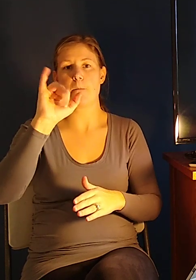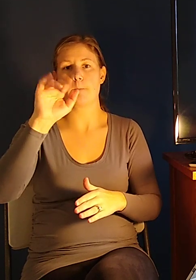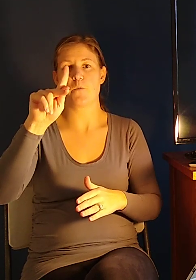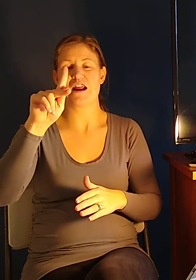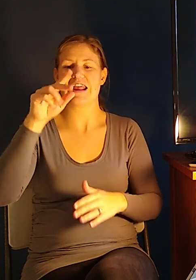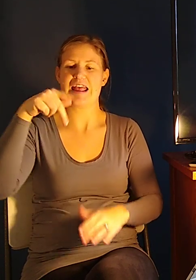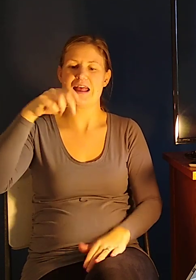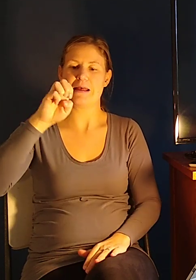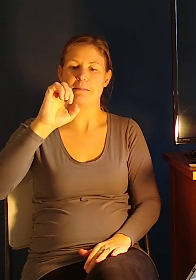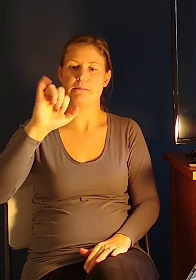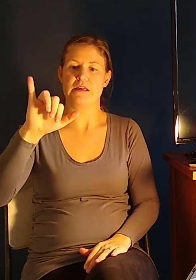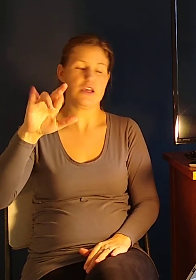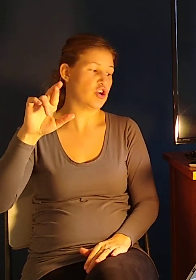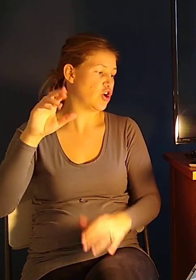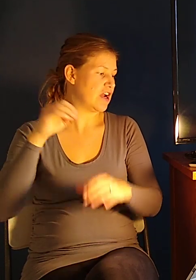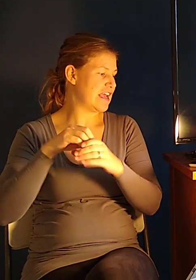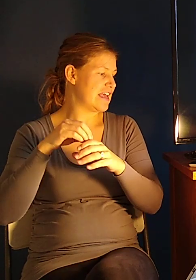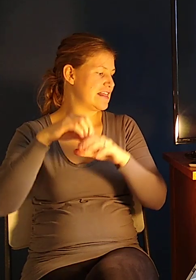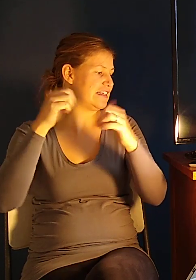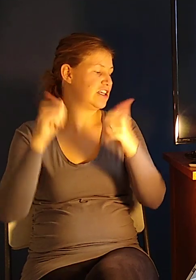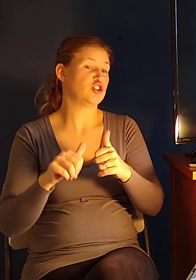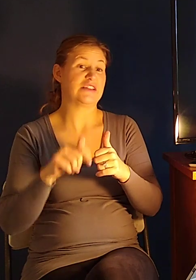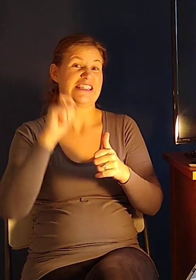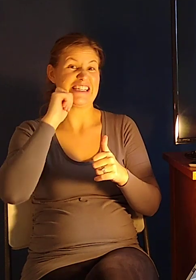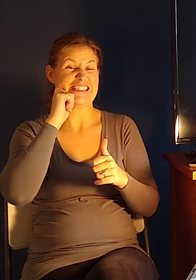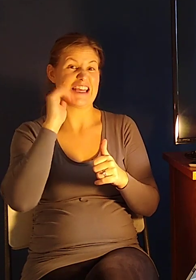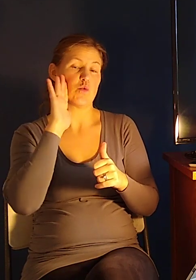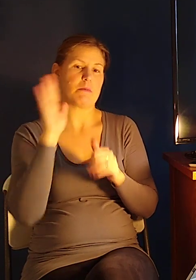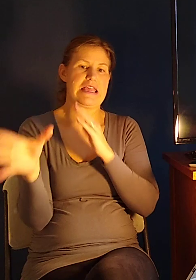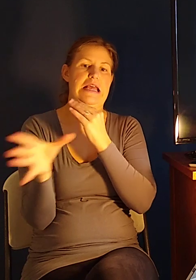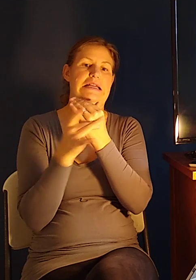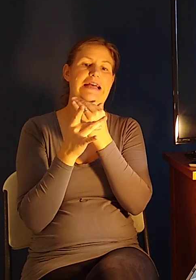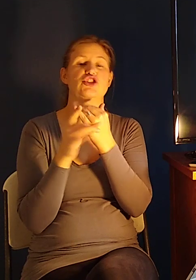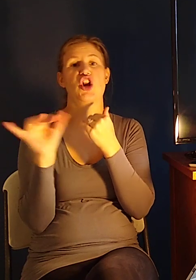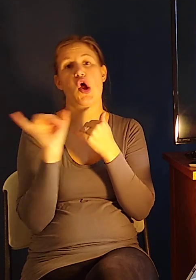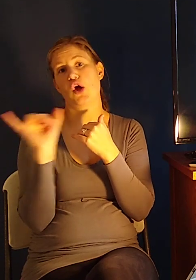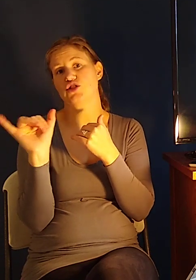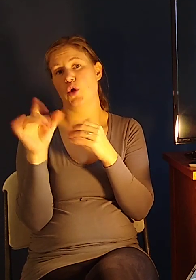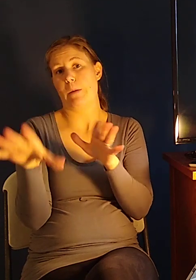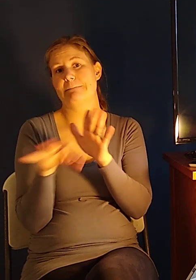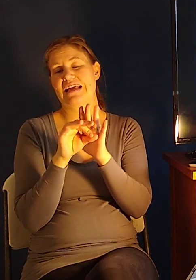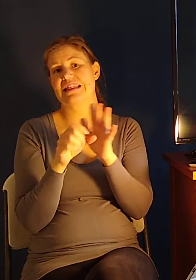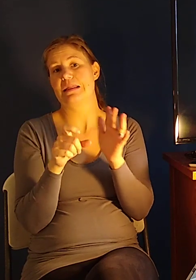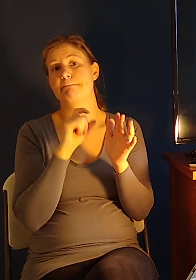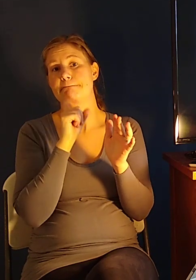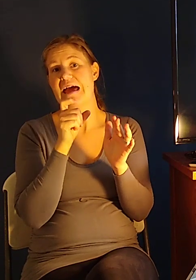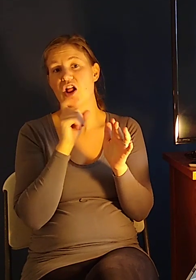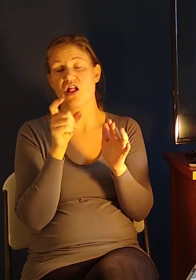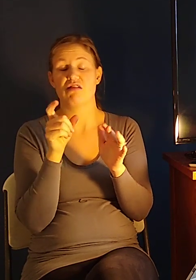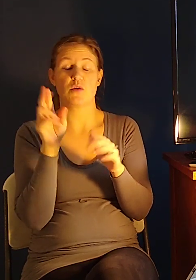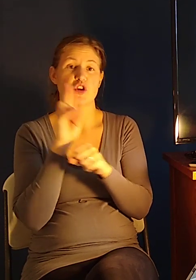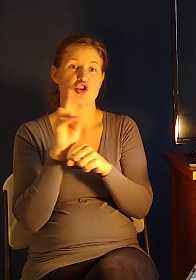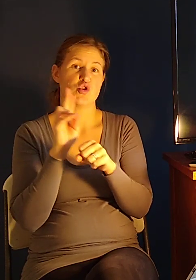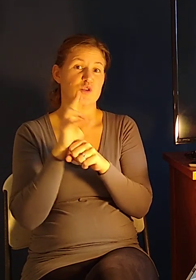to which the skin would be anchored, and who also chose the metal which would be used for the skin,